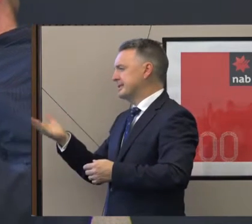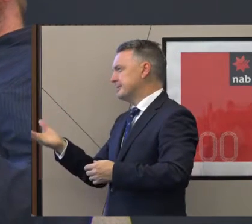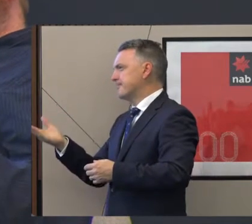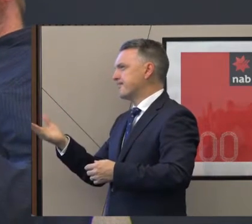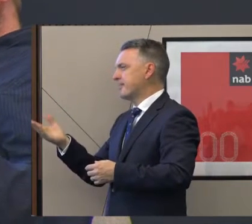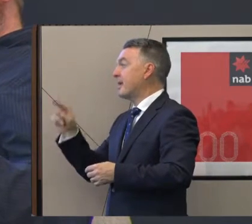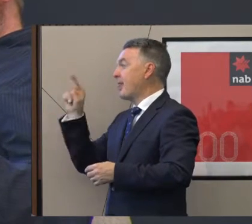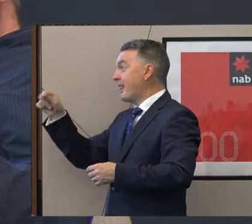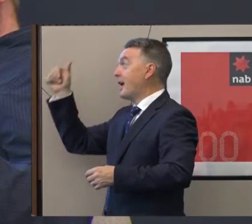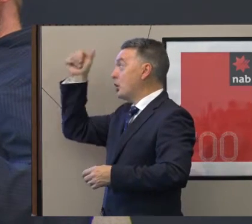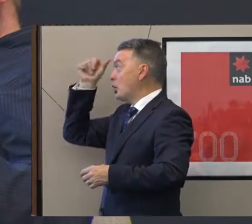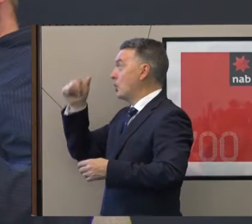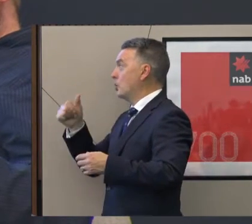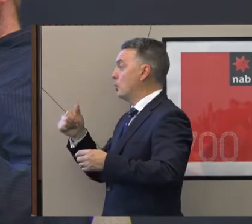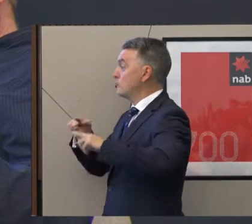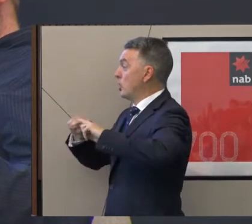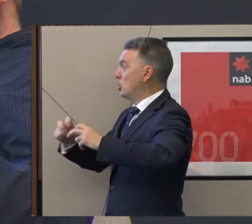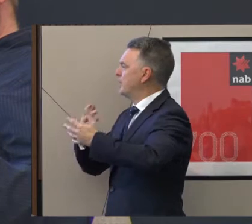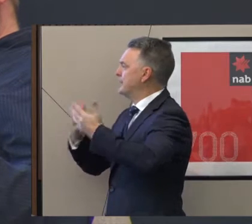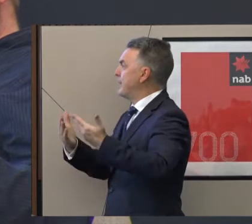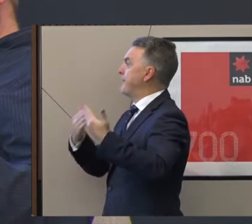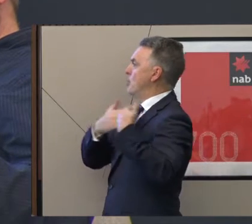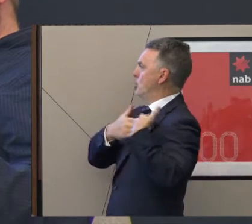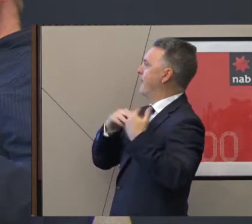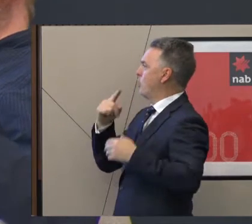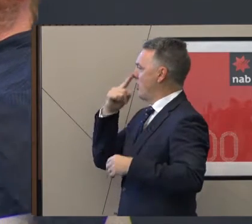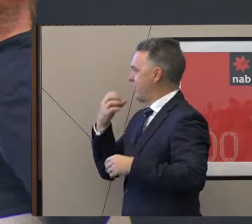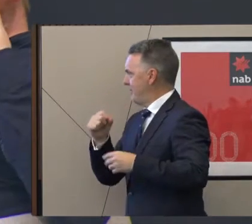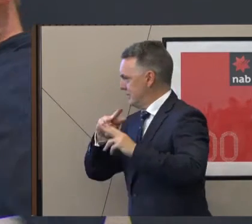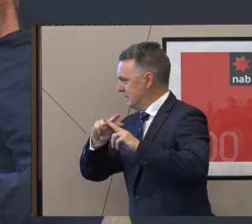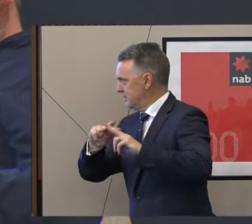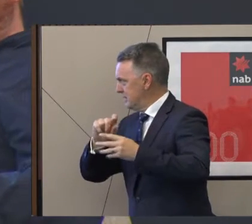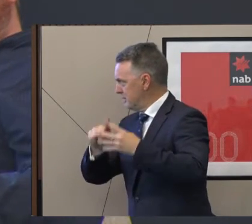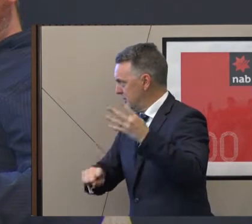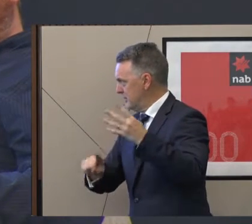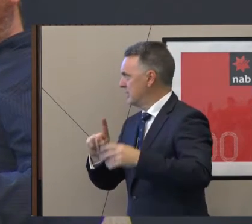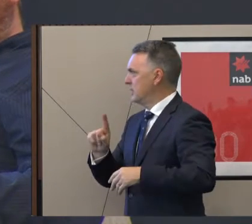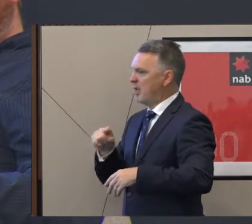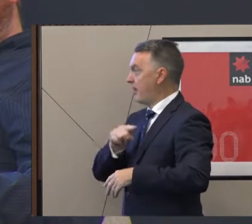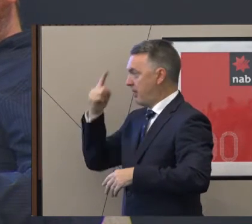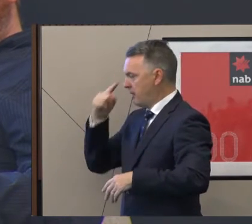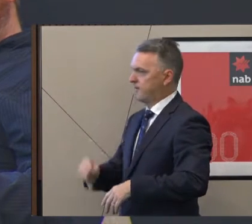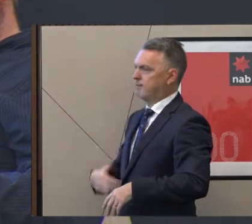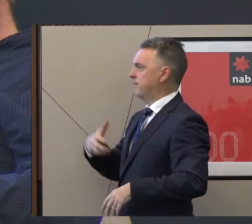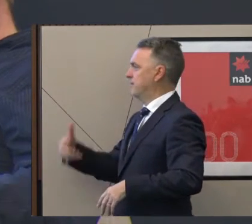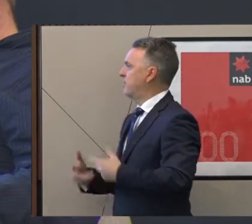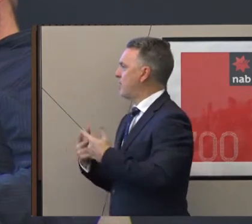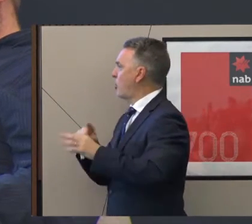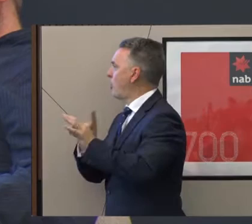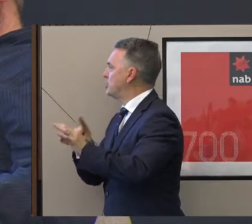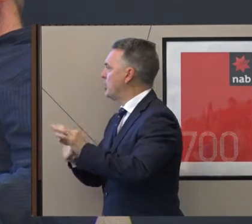they're conscious of the burden of research on people with disabilities, yet another bloody questionnaire to complete,